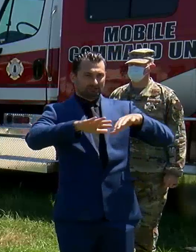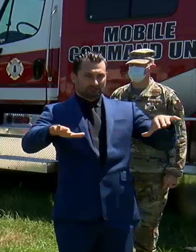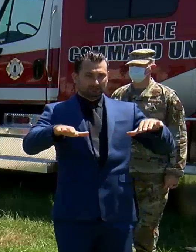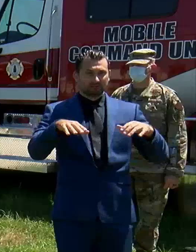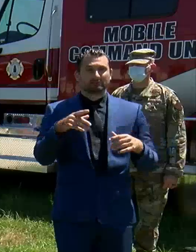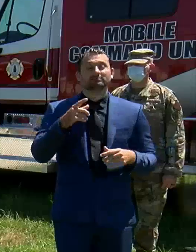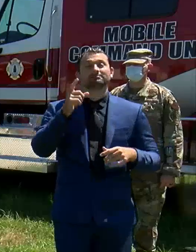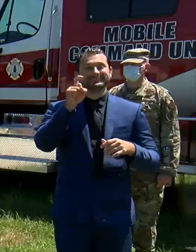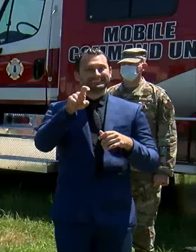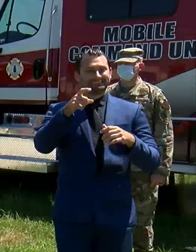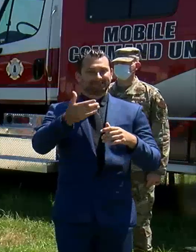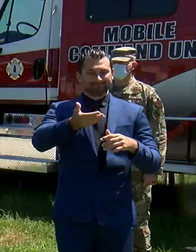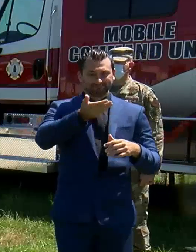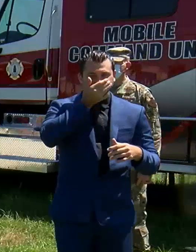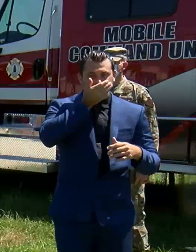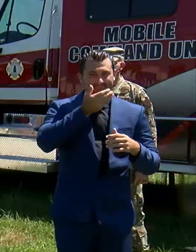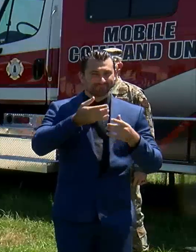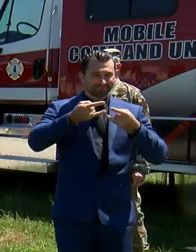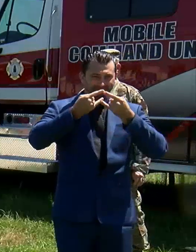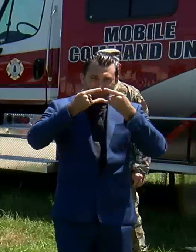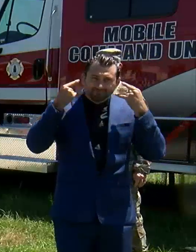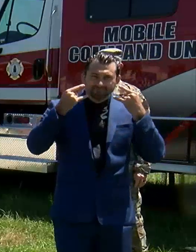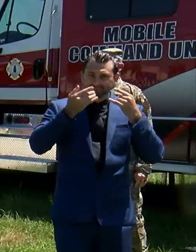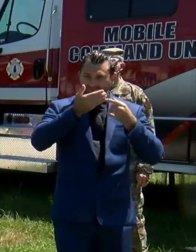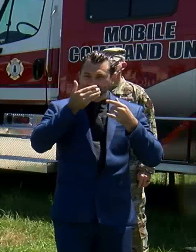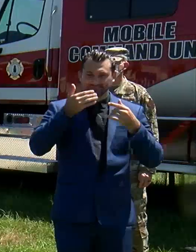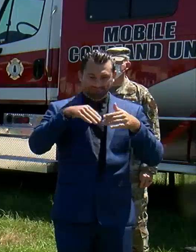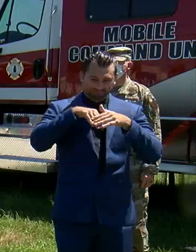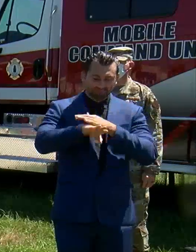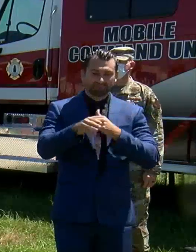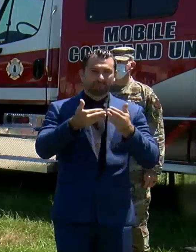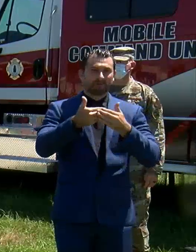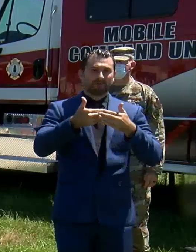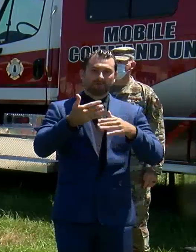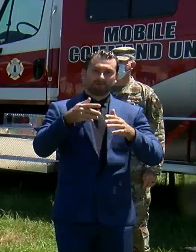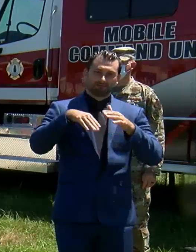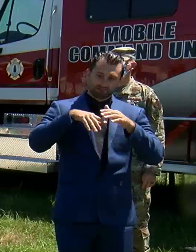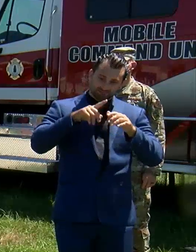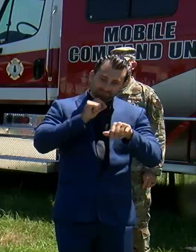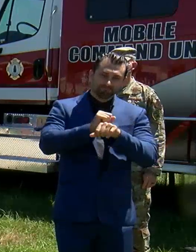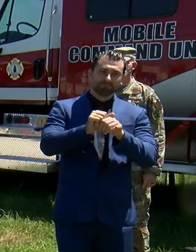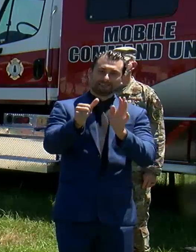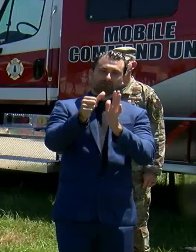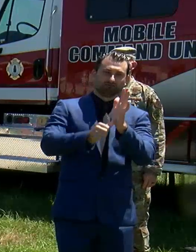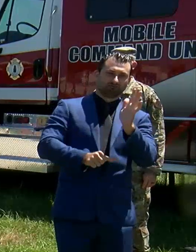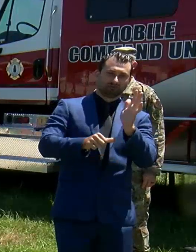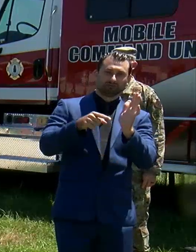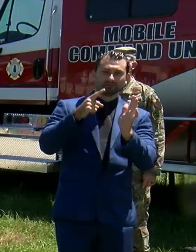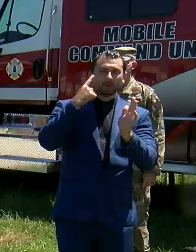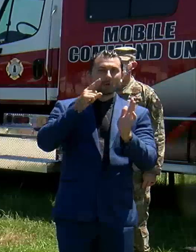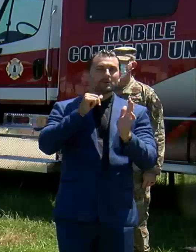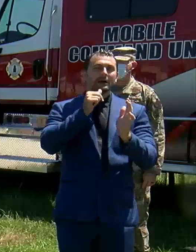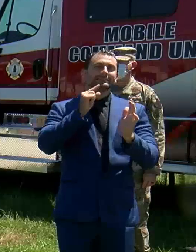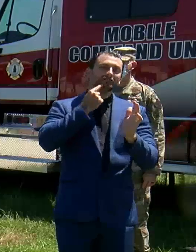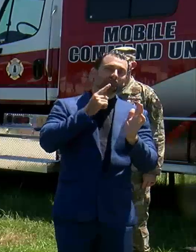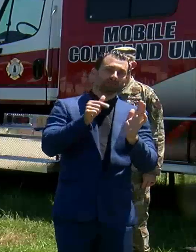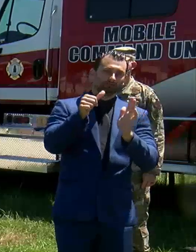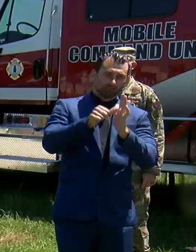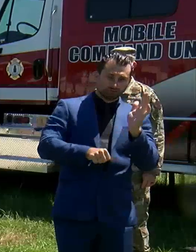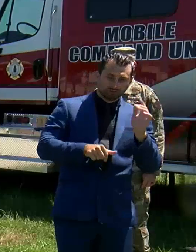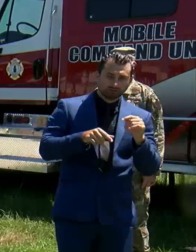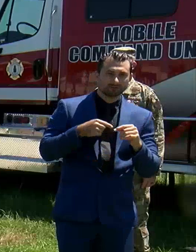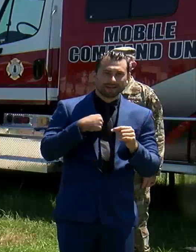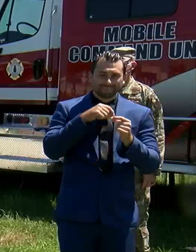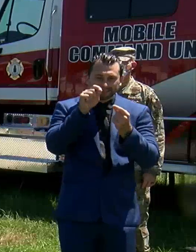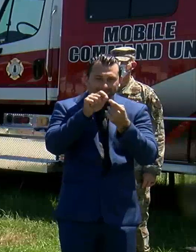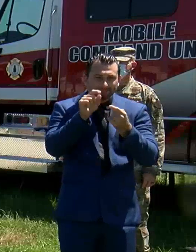current practice, but working with both the state and the localities on making sure that the long-term care facilities and nursing homes have